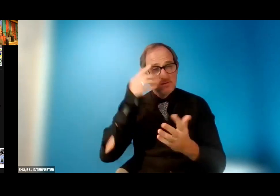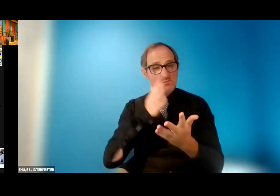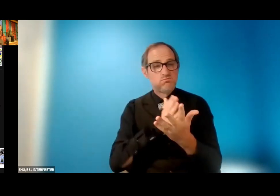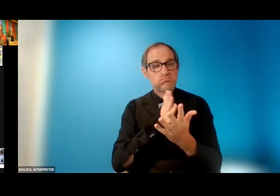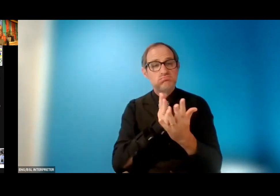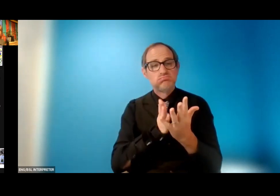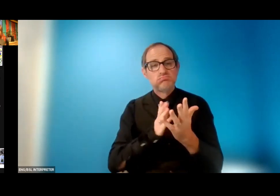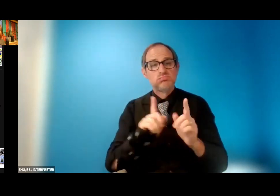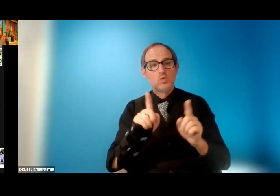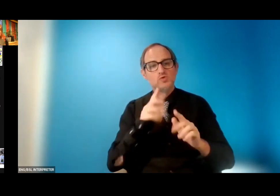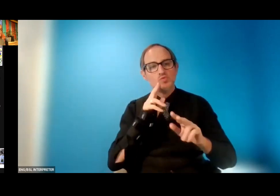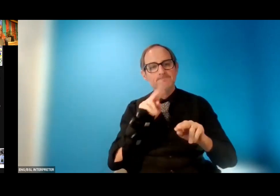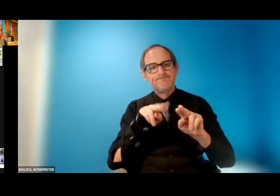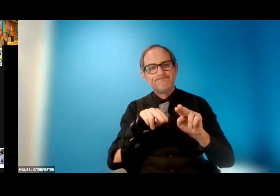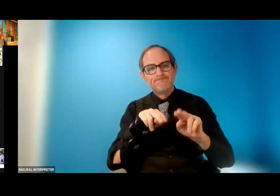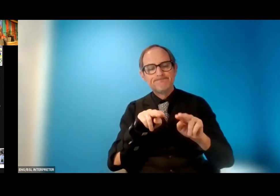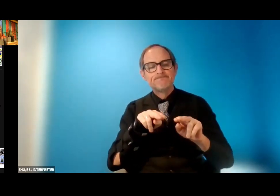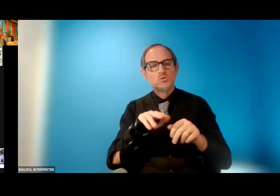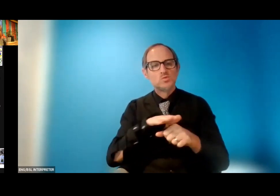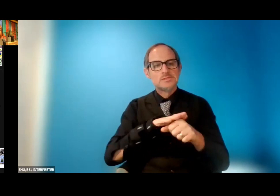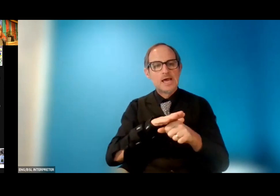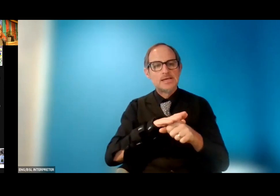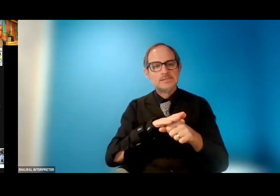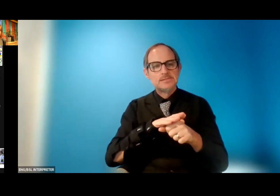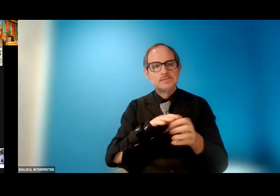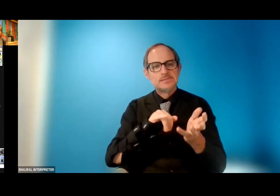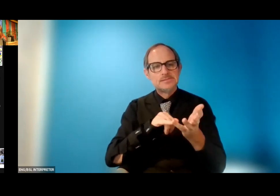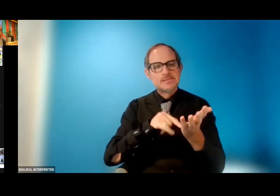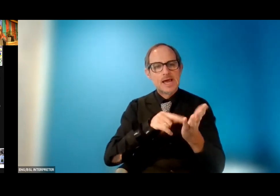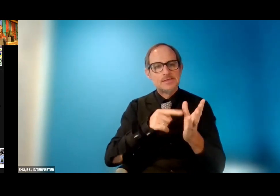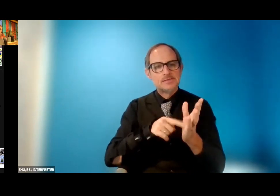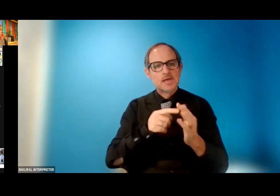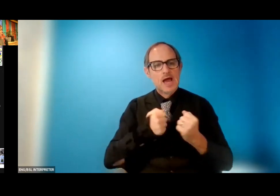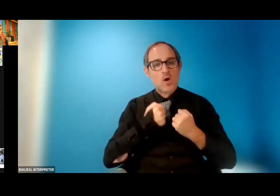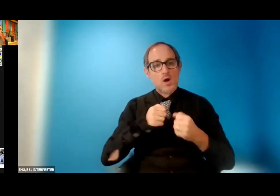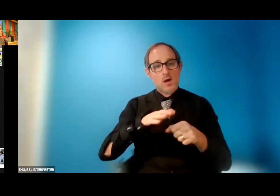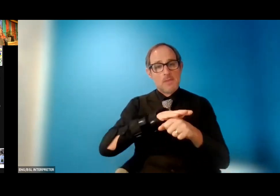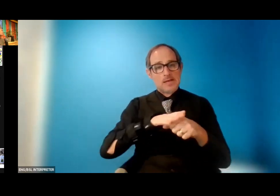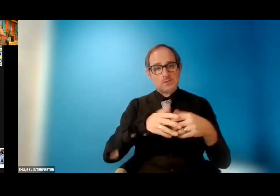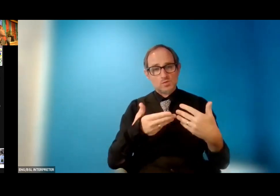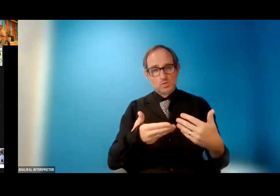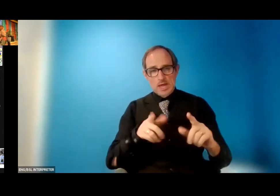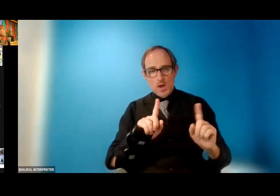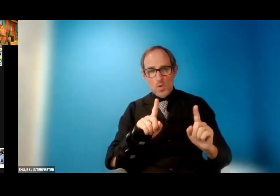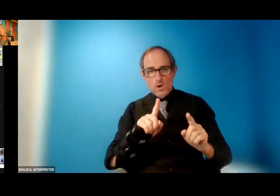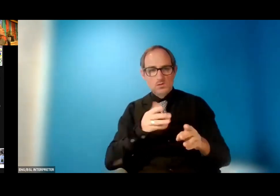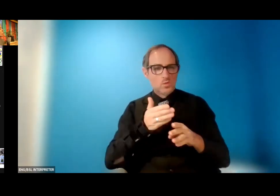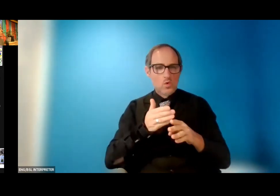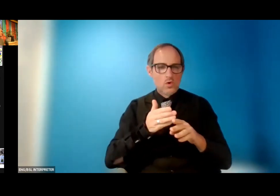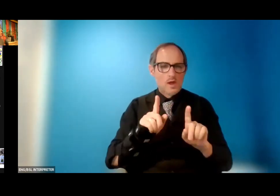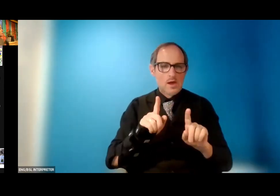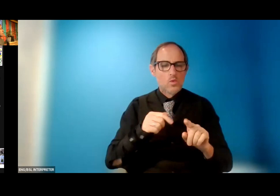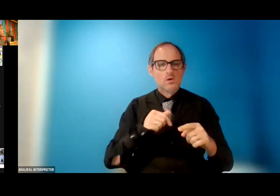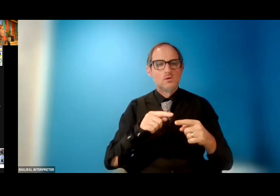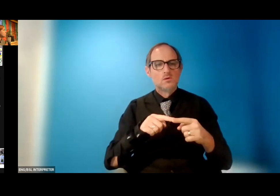state of a place. So to ask this guiding question, what is the state of our place today? What is working and what isn't? What are our